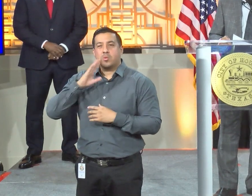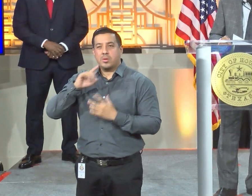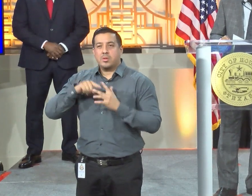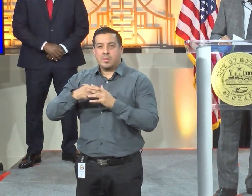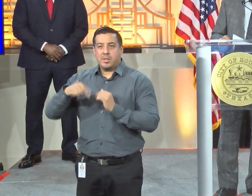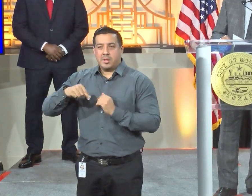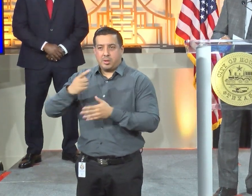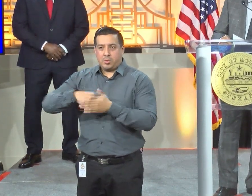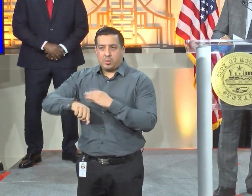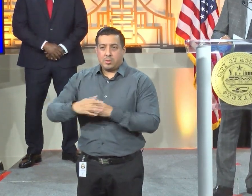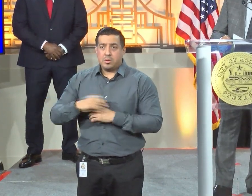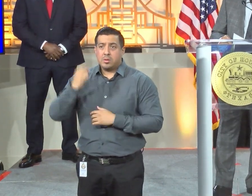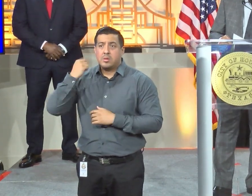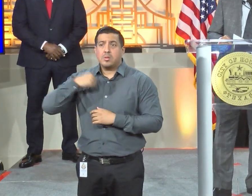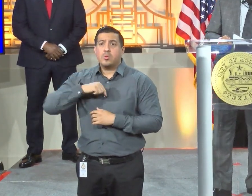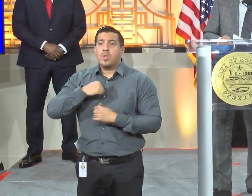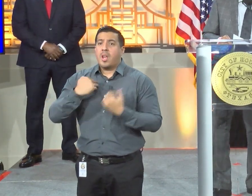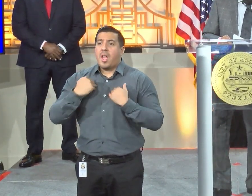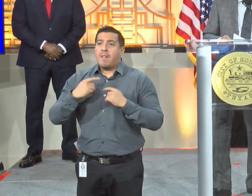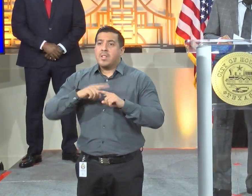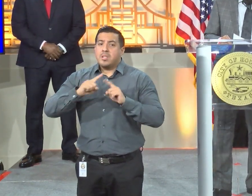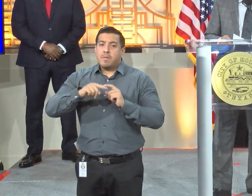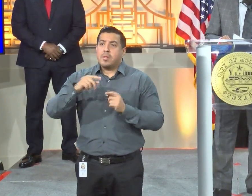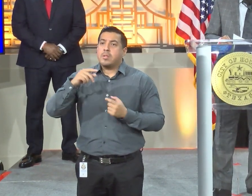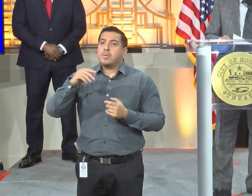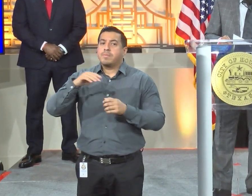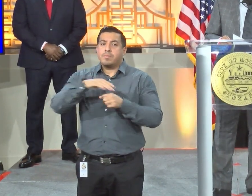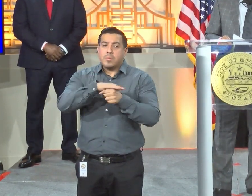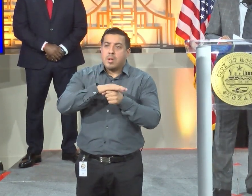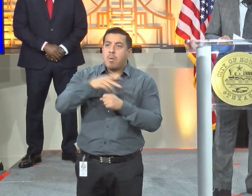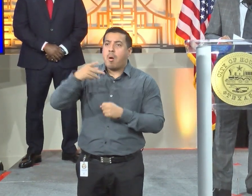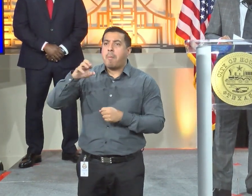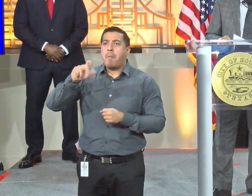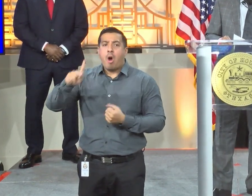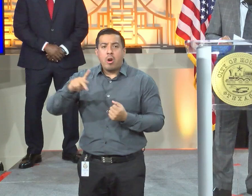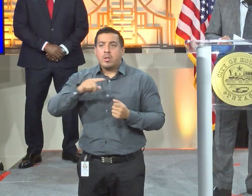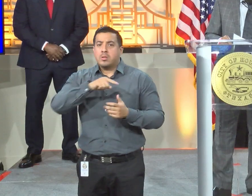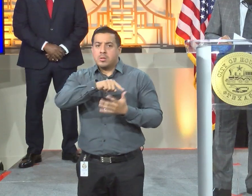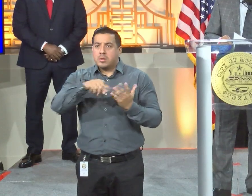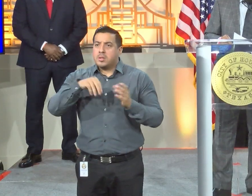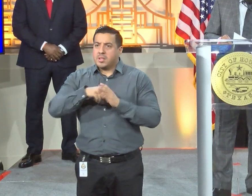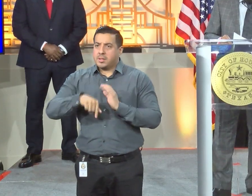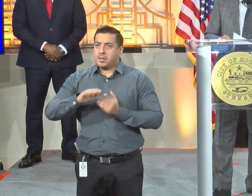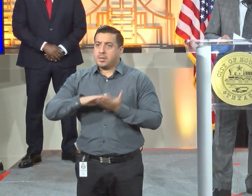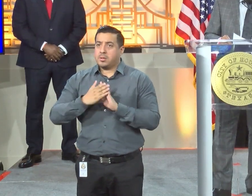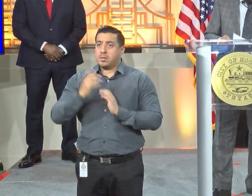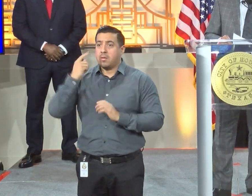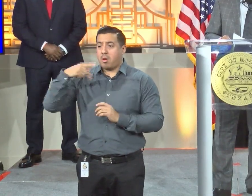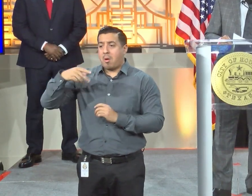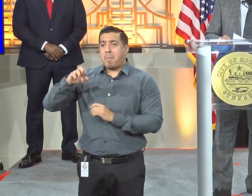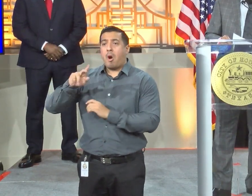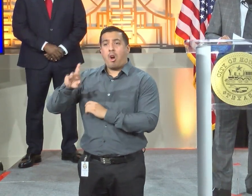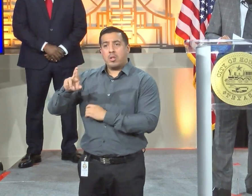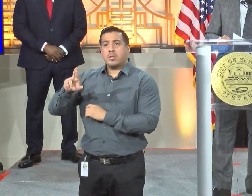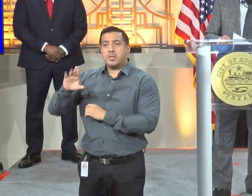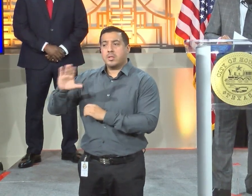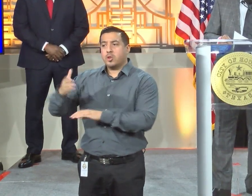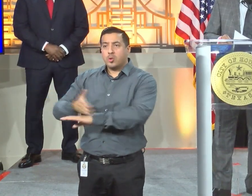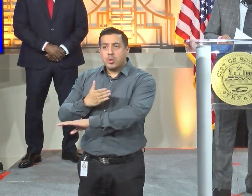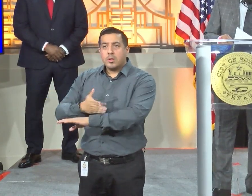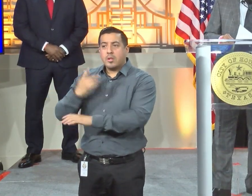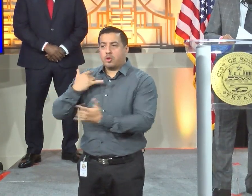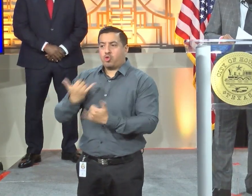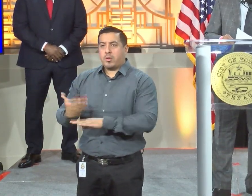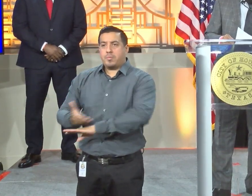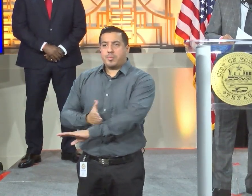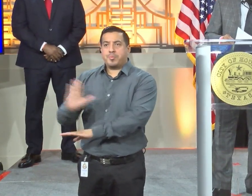blessed to have several beautiful signature and neighborhood parks across the city. And as mayor, my goal for the Parks and Recreation Department is to enhance the quality of